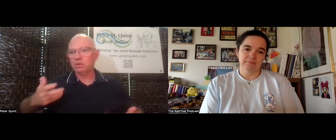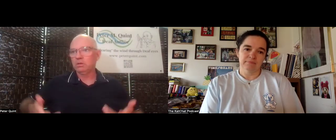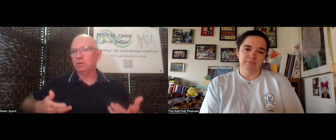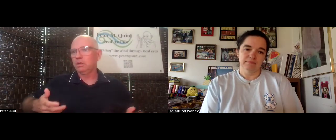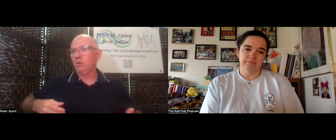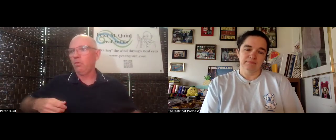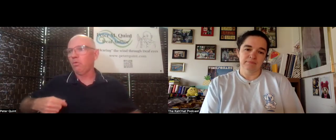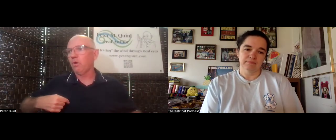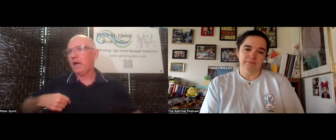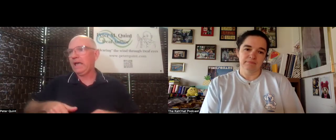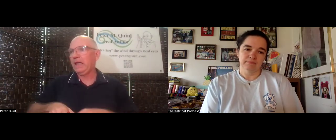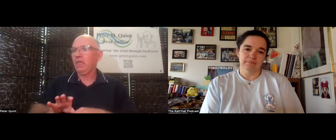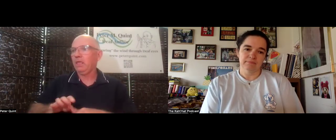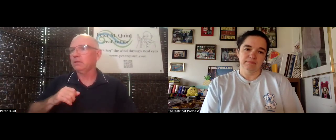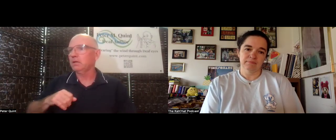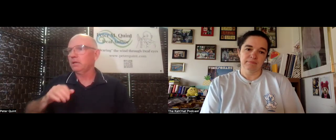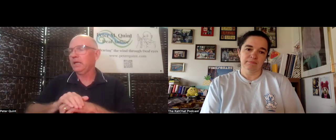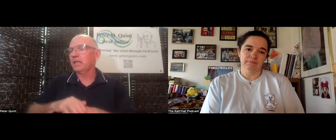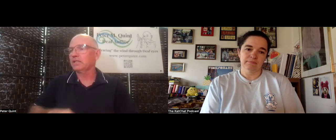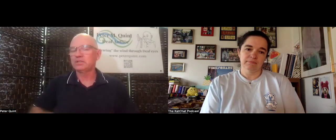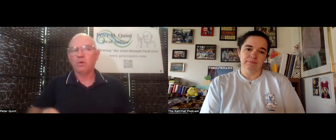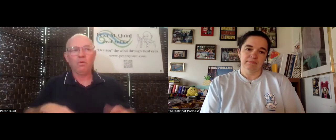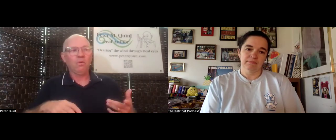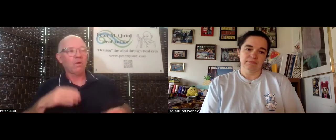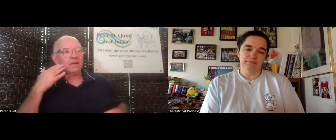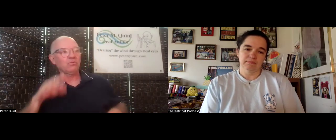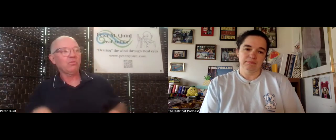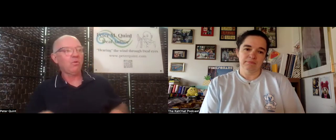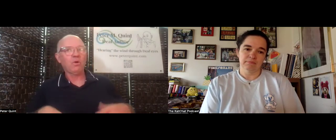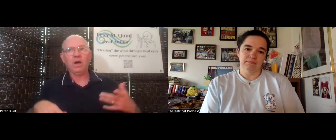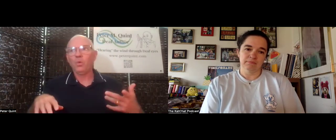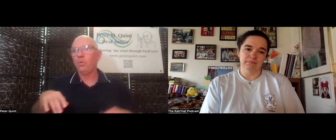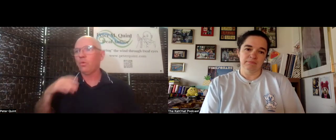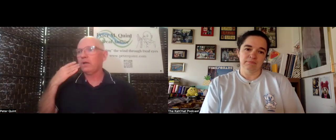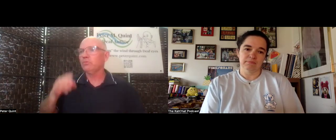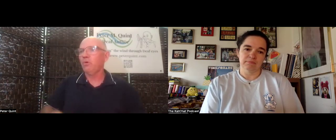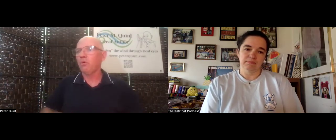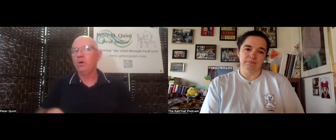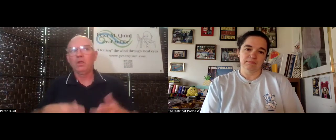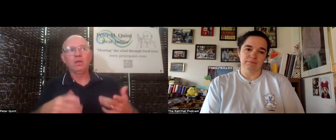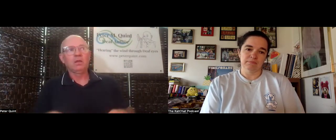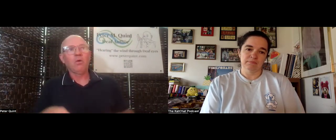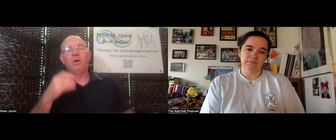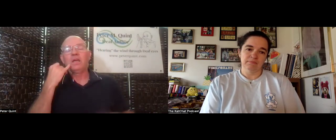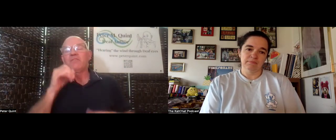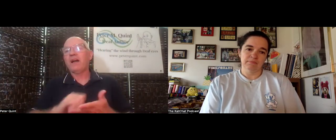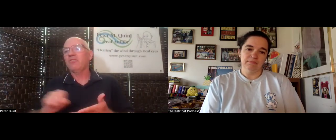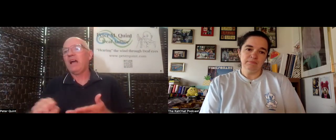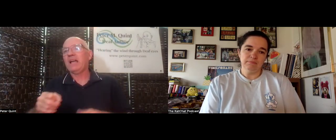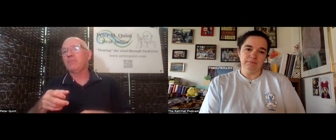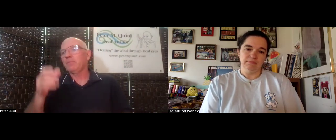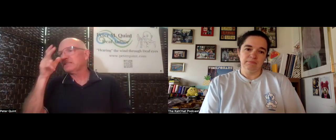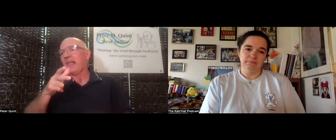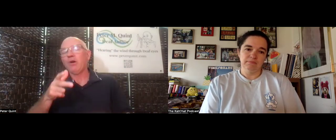self-doubt. Oh, English. Oh, I don't know. Oh, I don't know. Oh, if